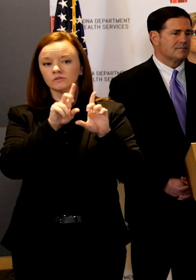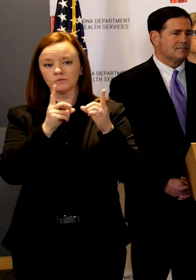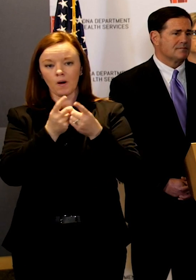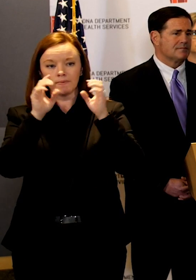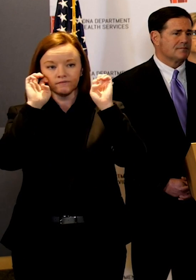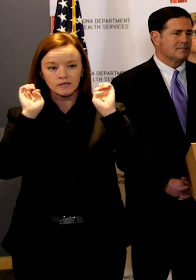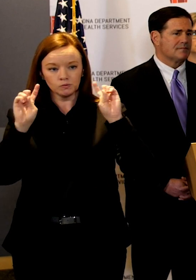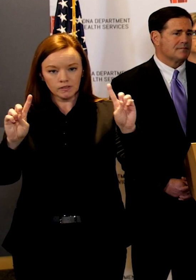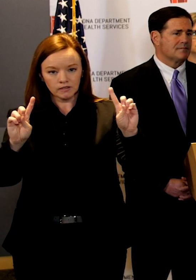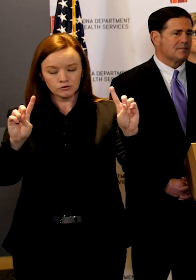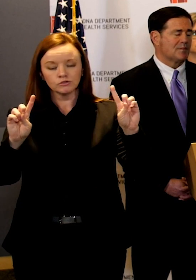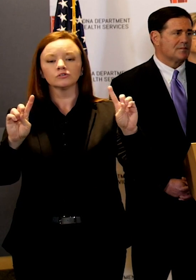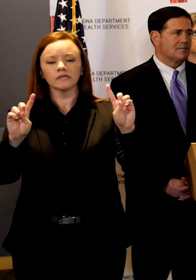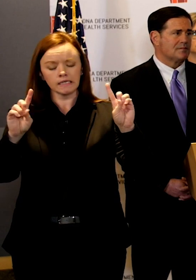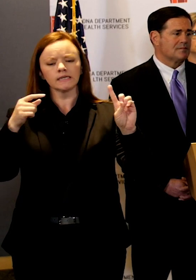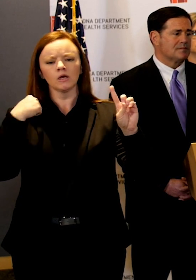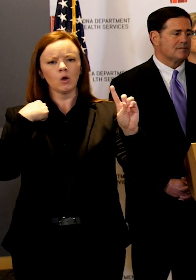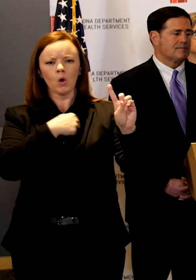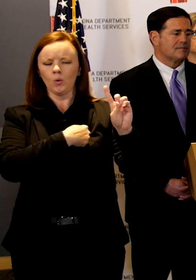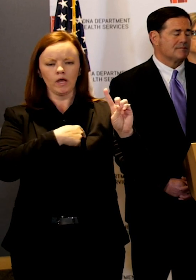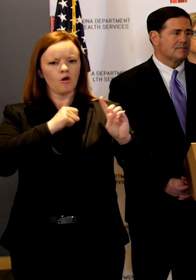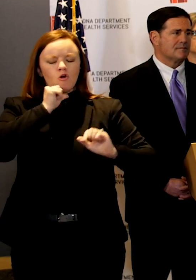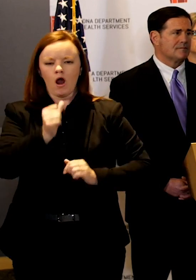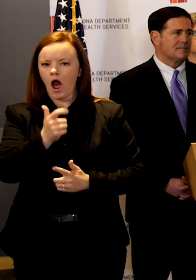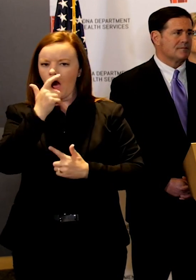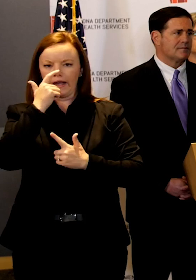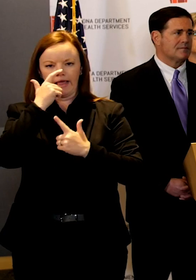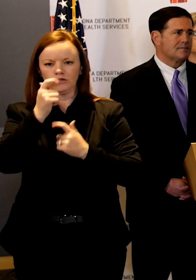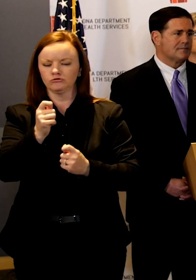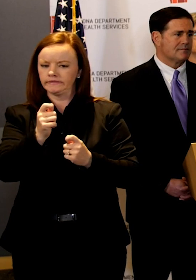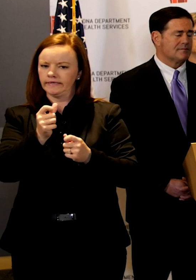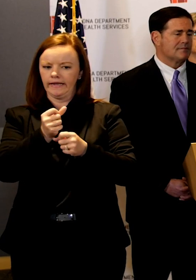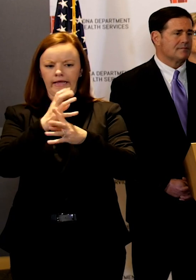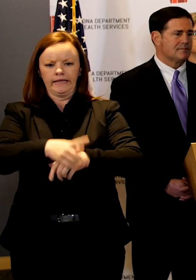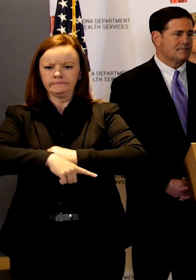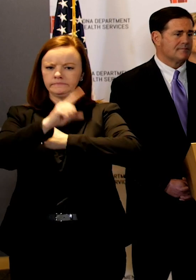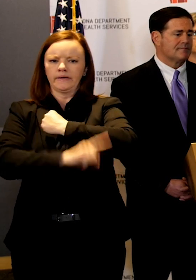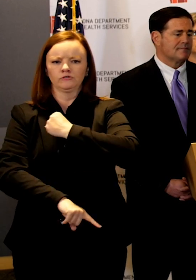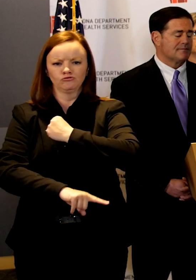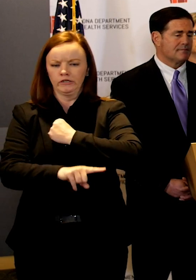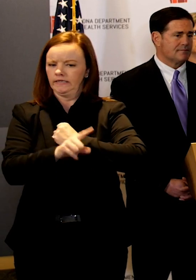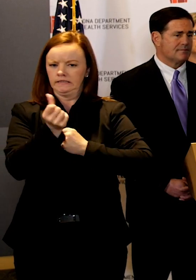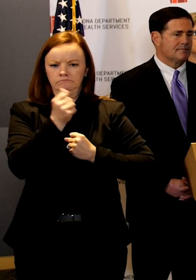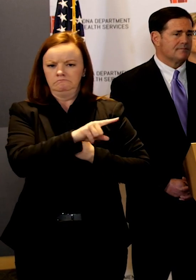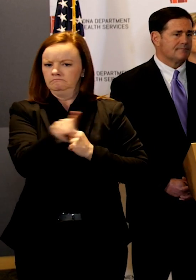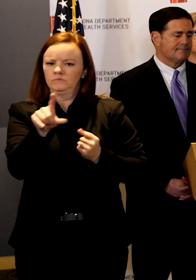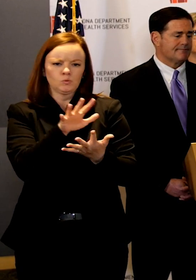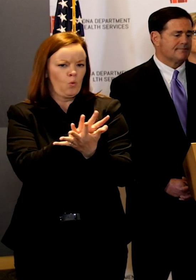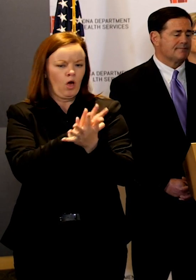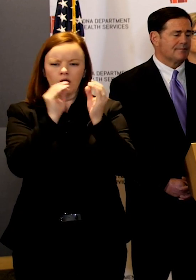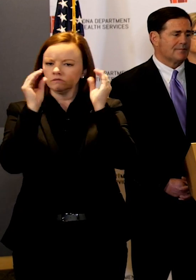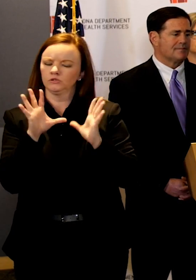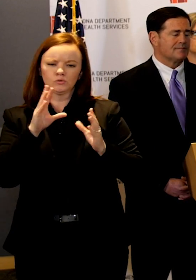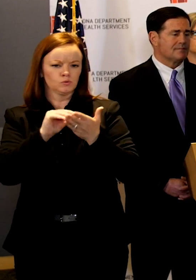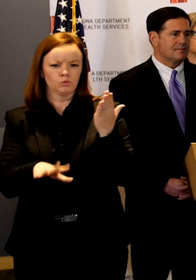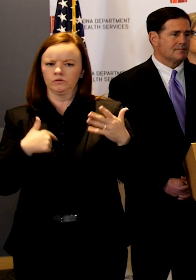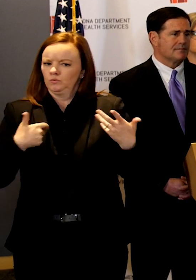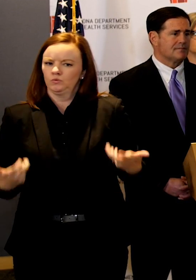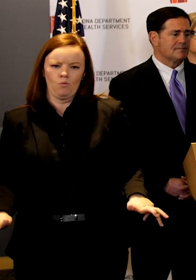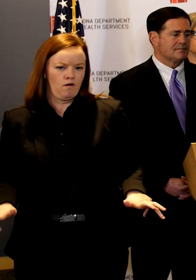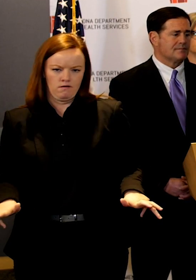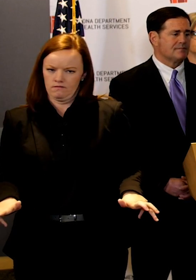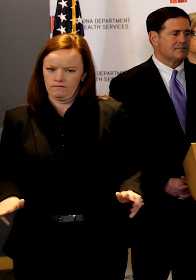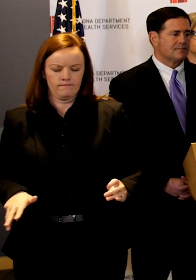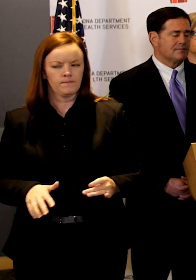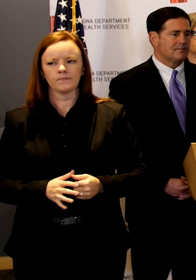Department of Education has no interest in being punitive in any way towards schools, teachers, or students.